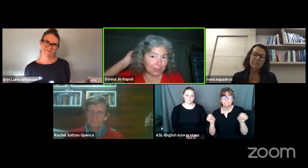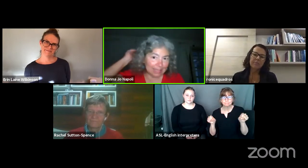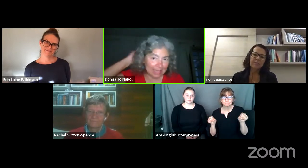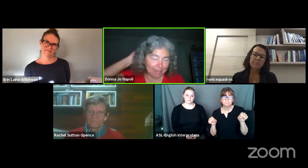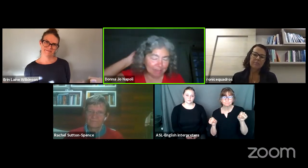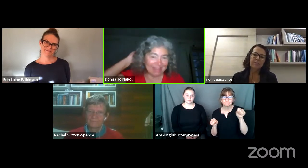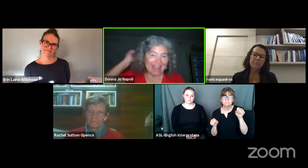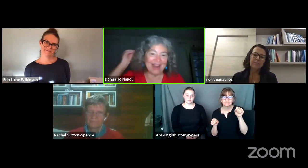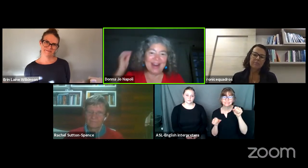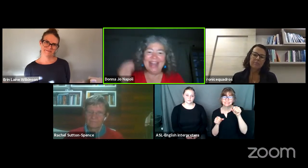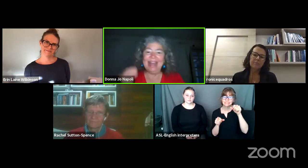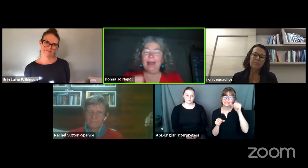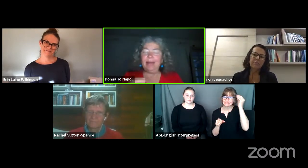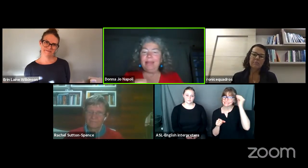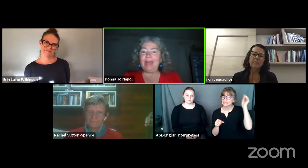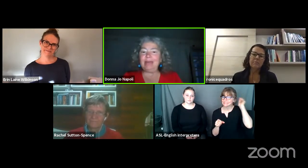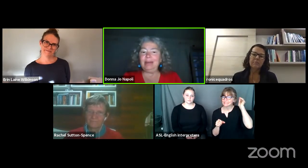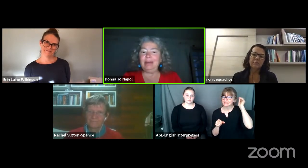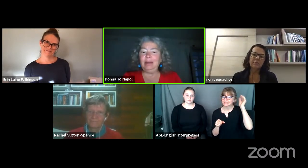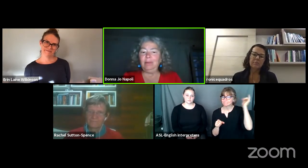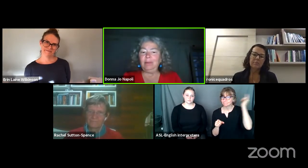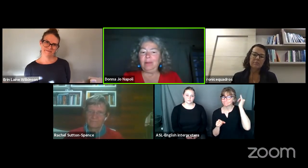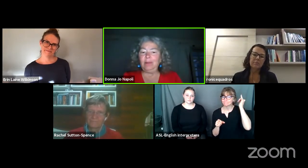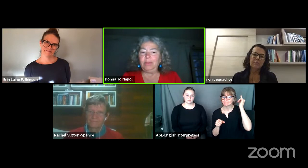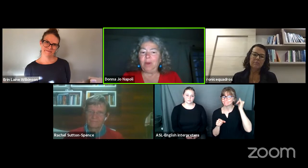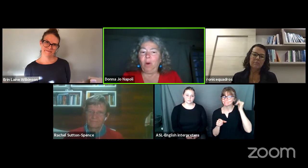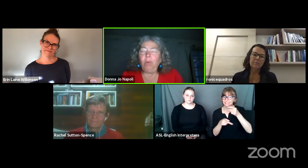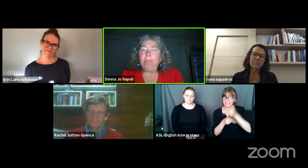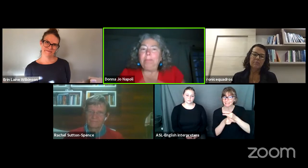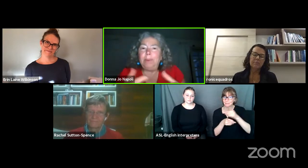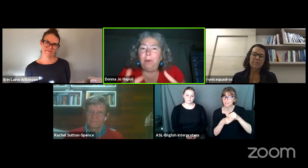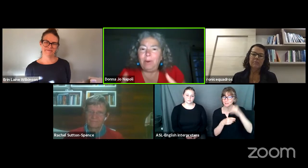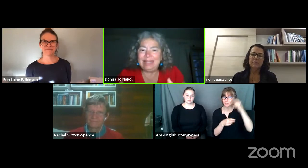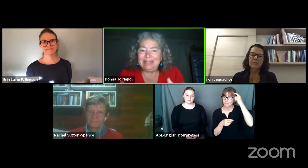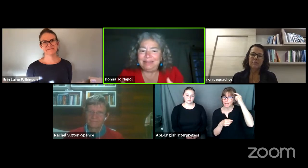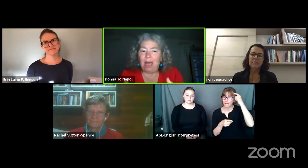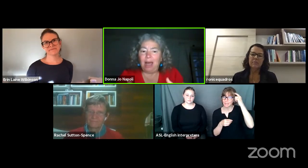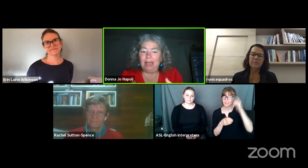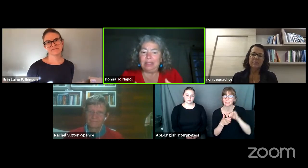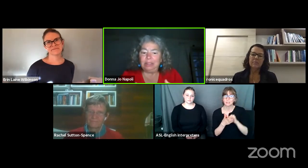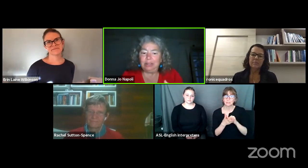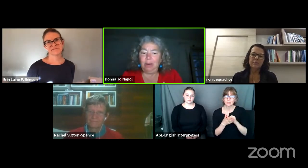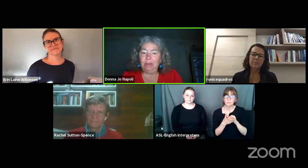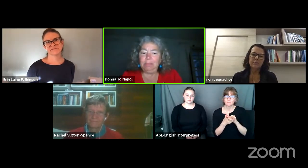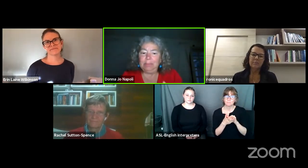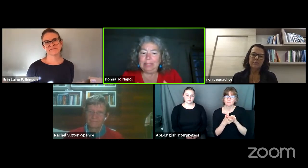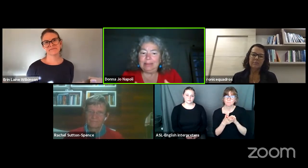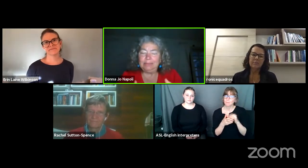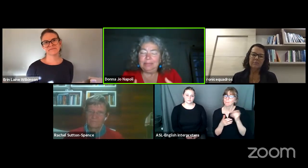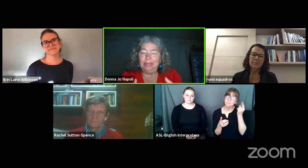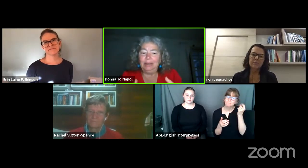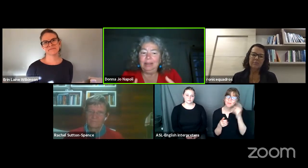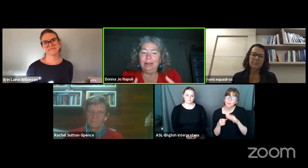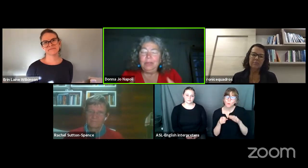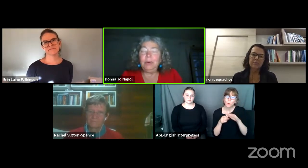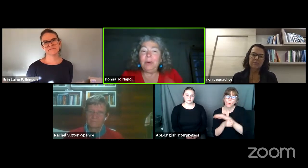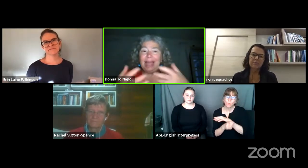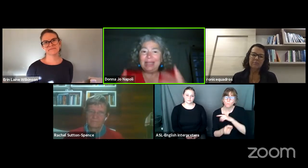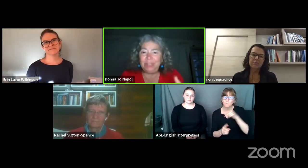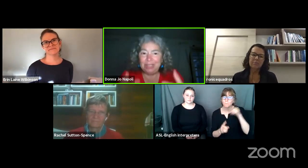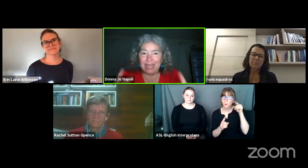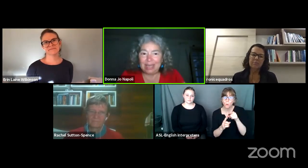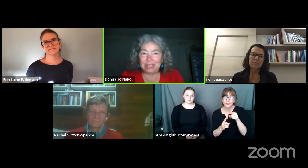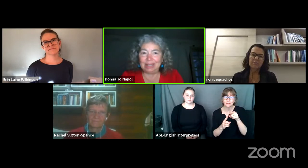minds, keep it there, that the whole point of knowledge, the whole point of